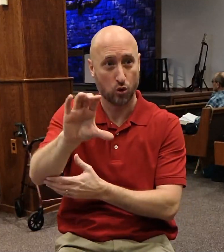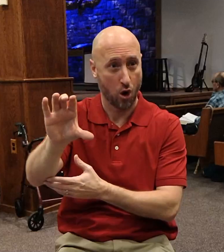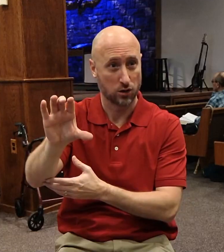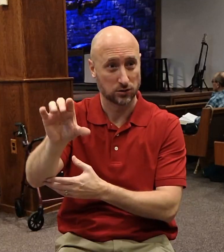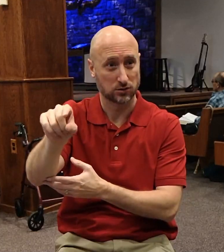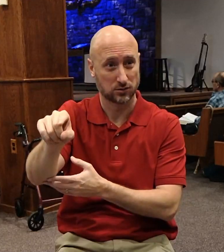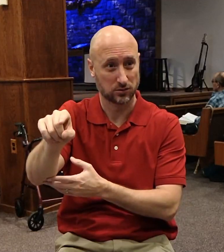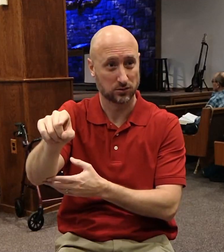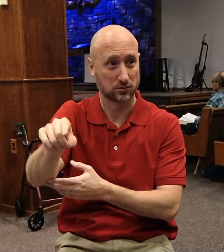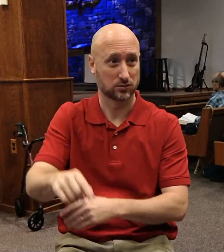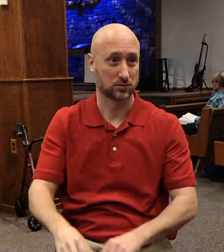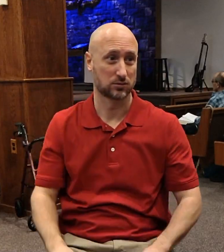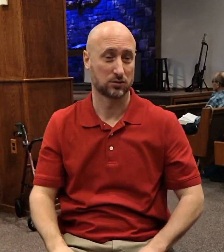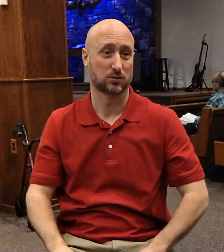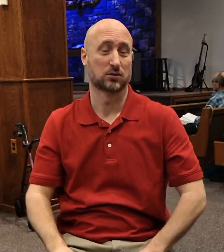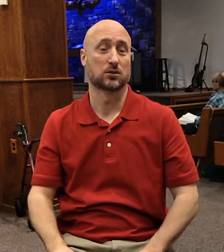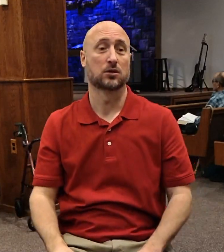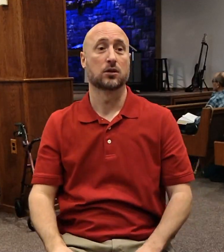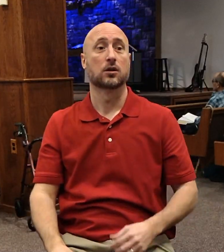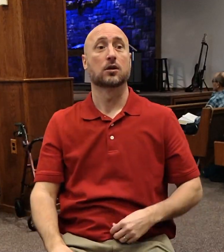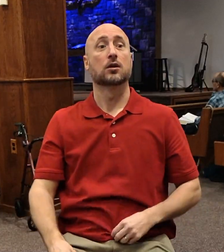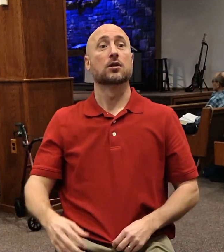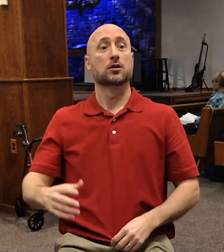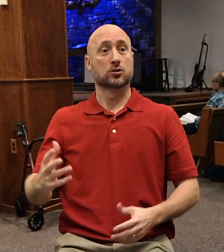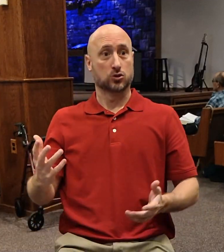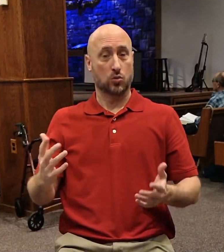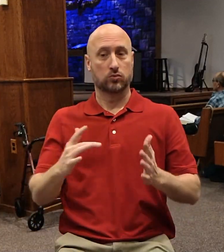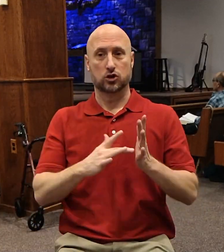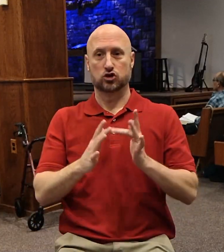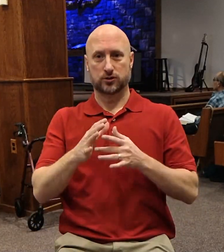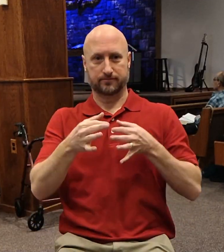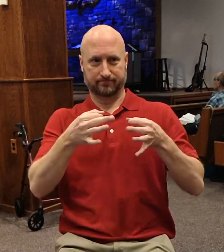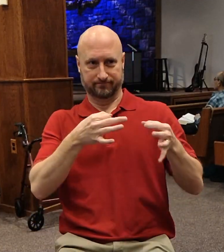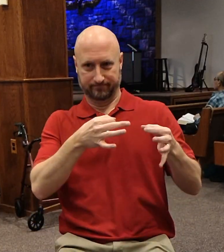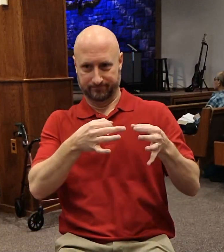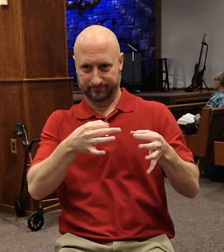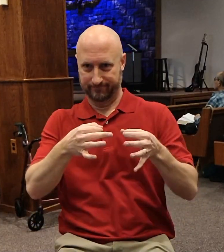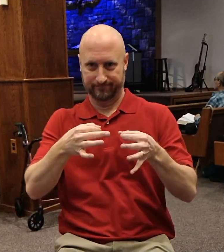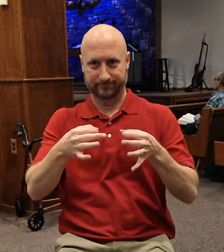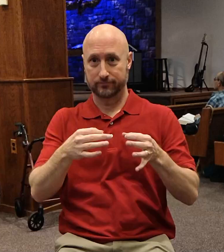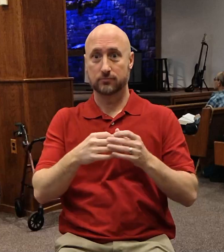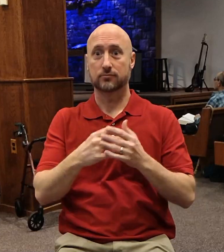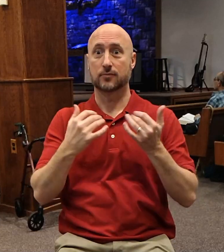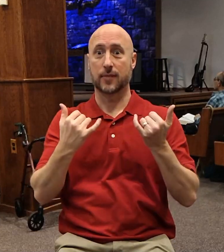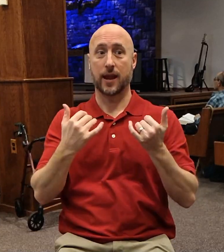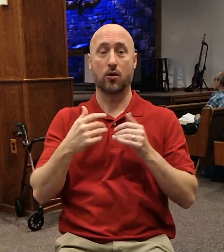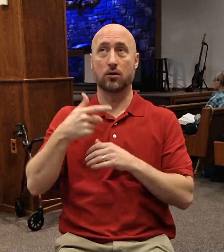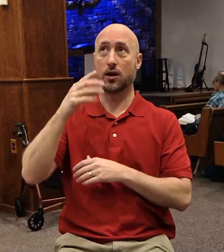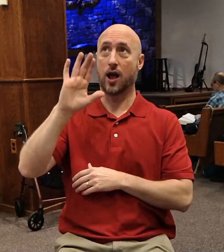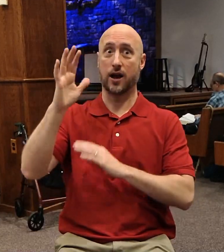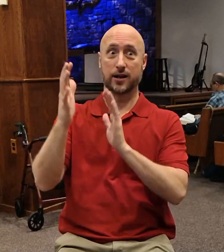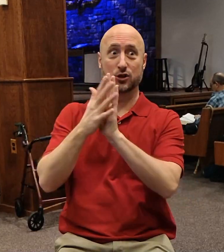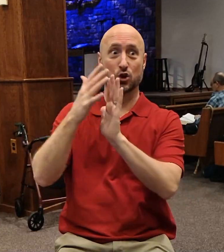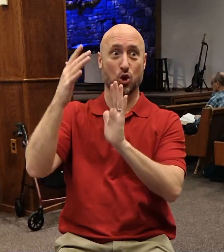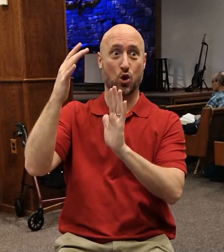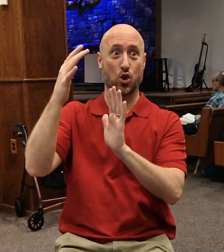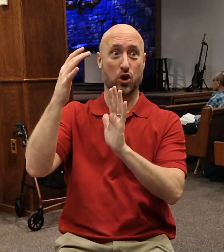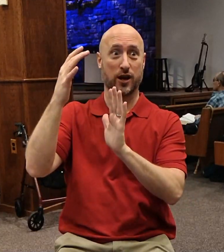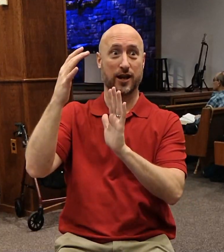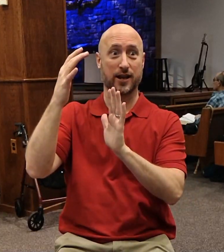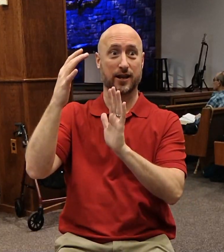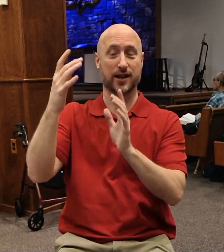eternity. So he lays that foundation. Now the glory of God is being manifest.